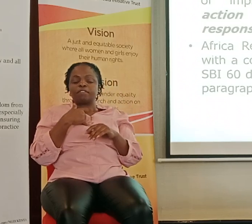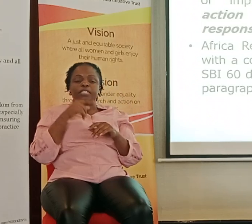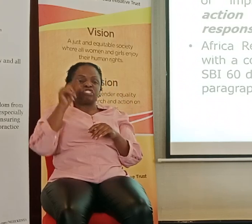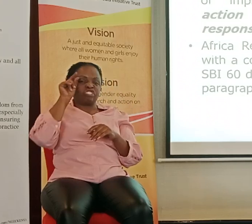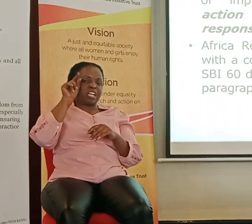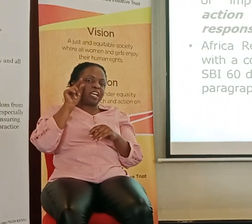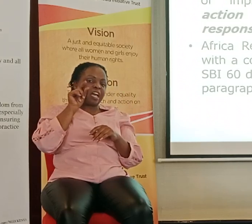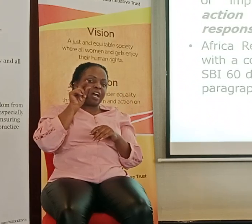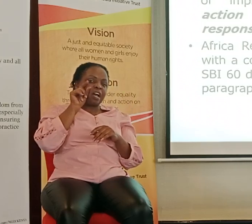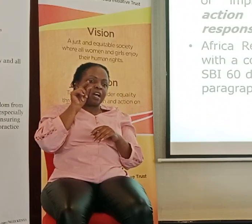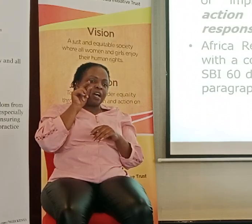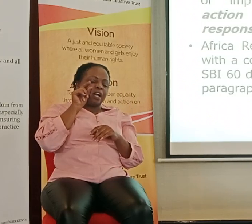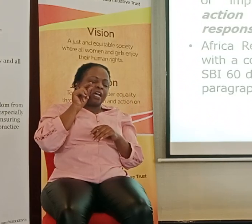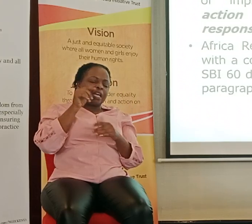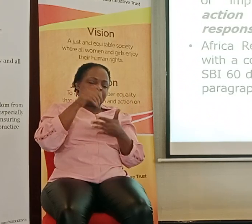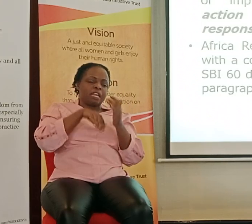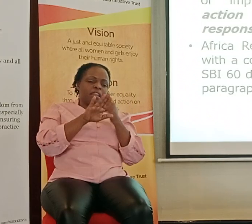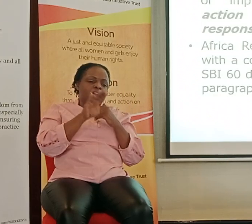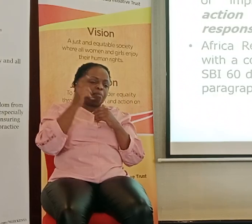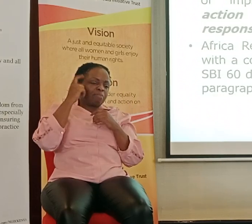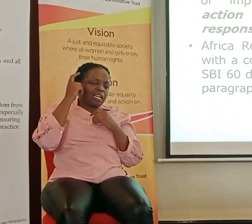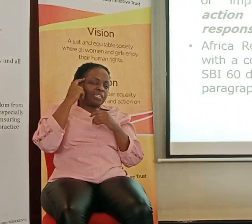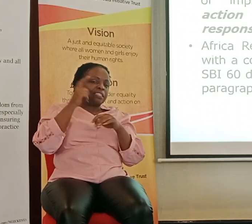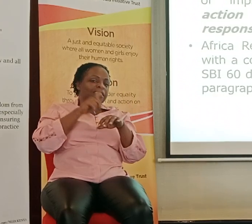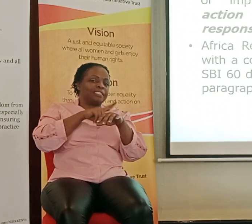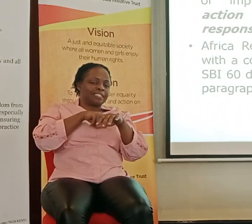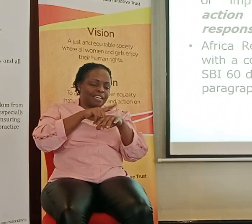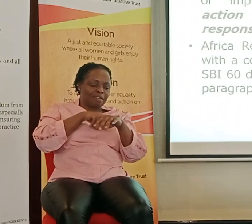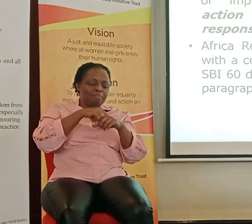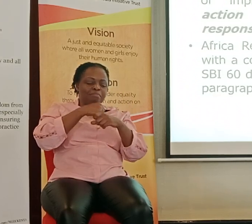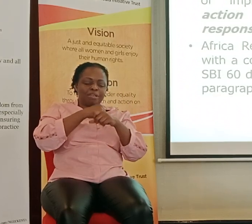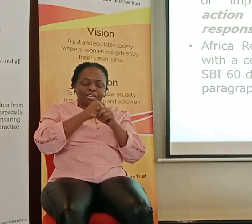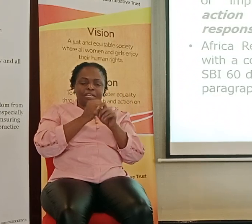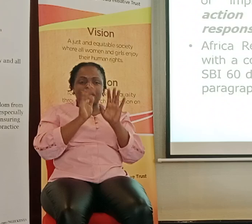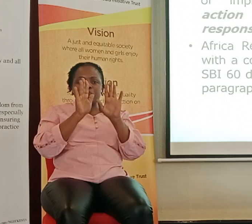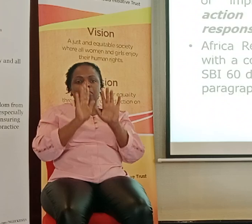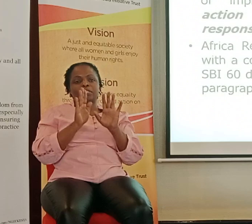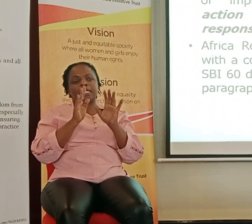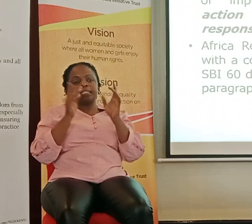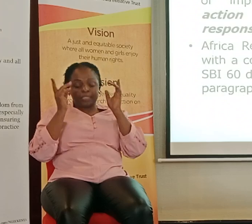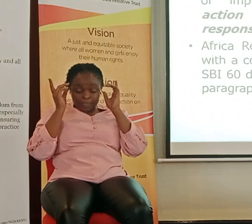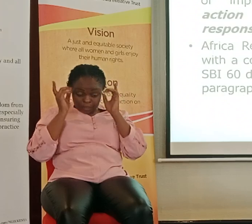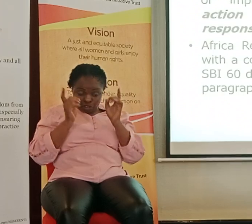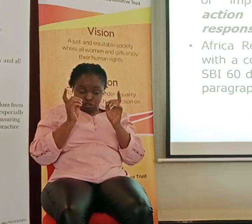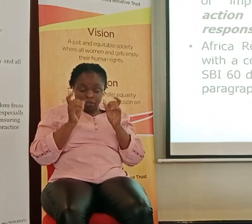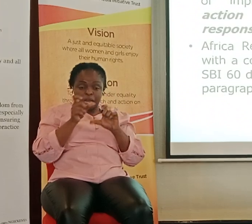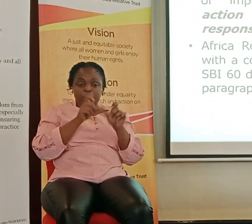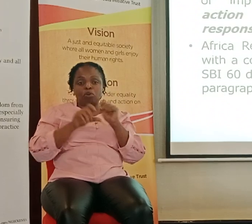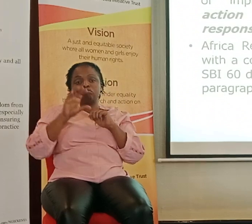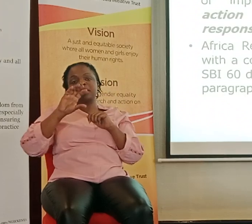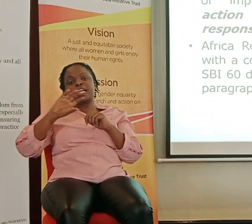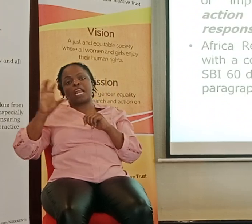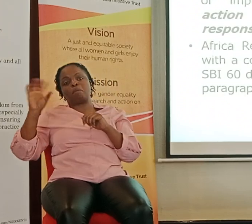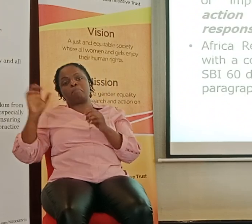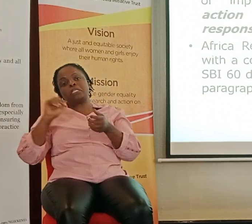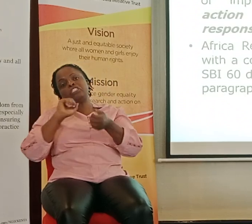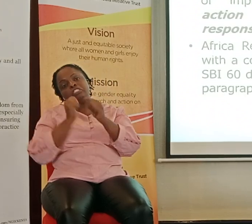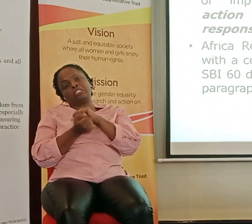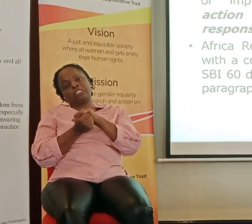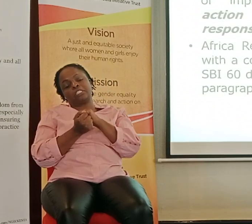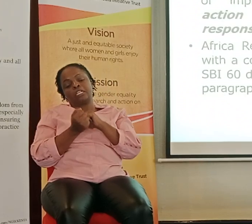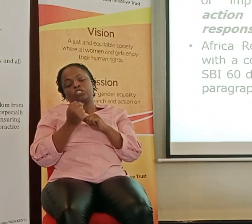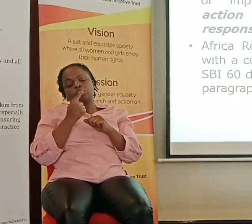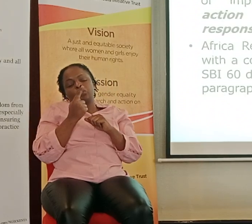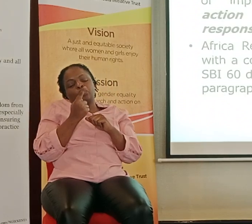at the back of their minds as they make those critical decisions on matters climate finance, so